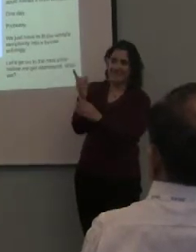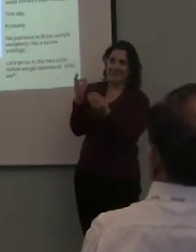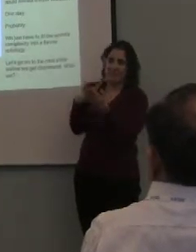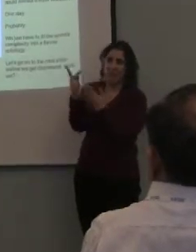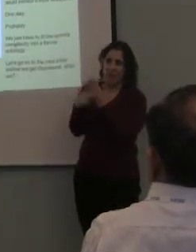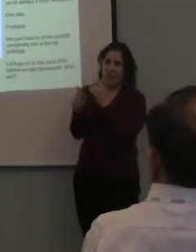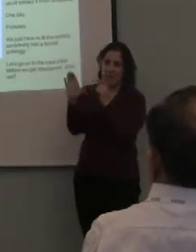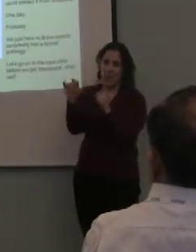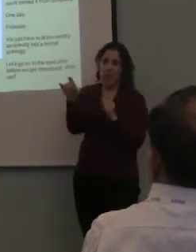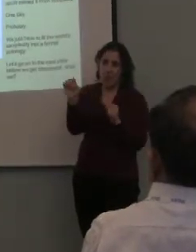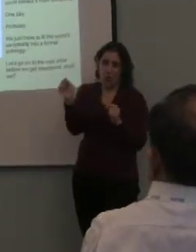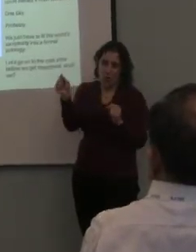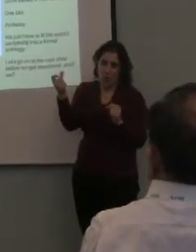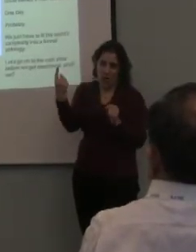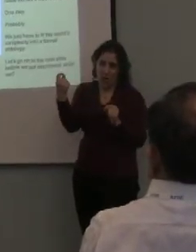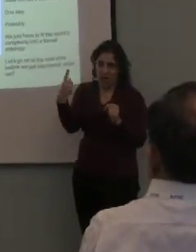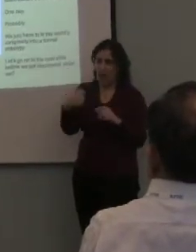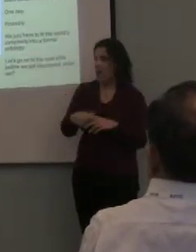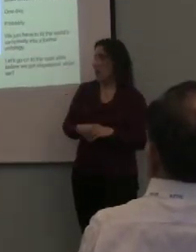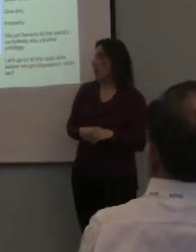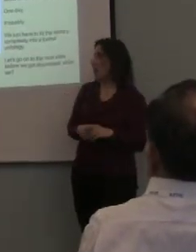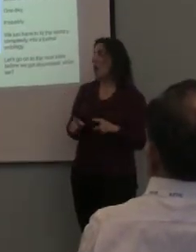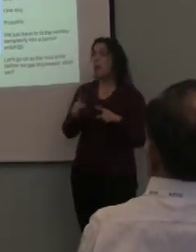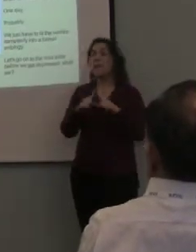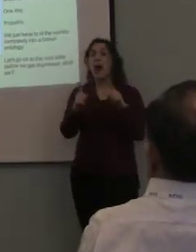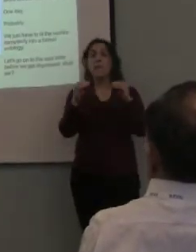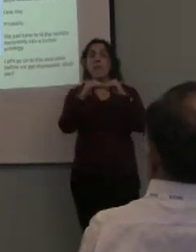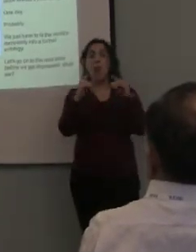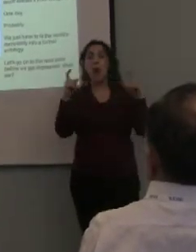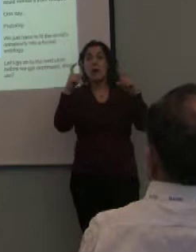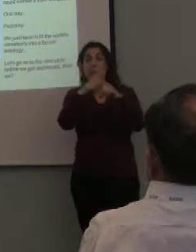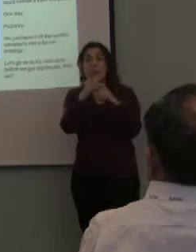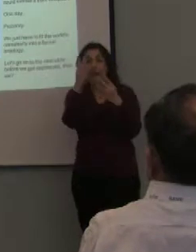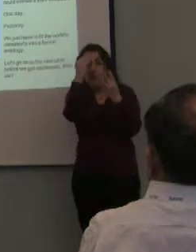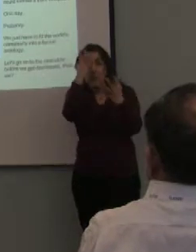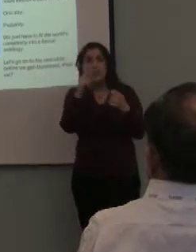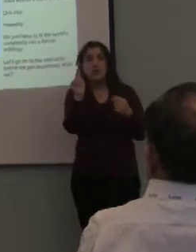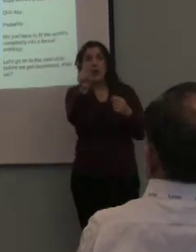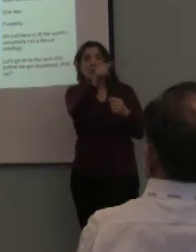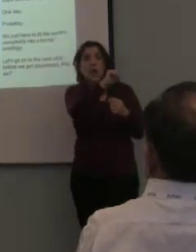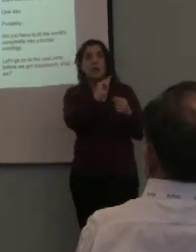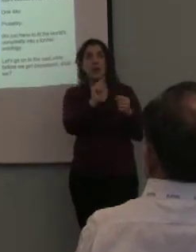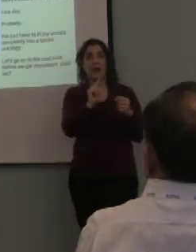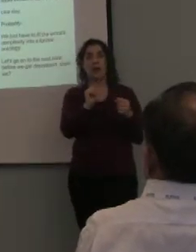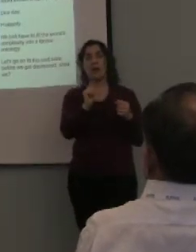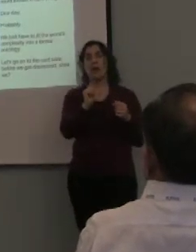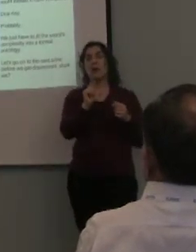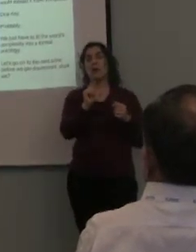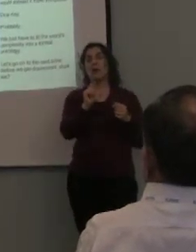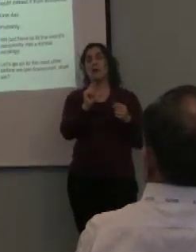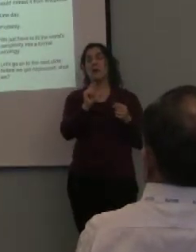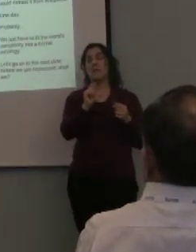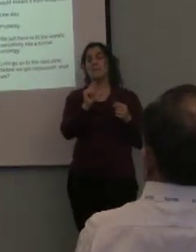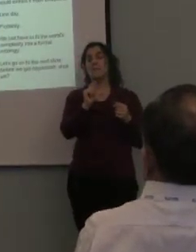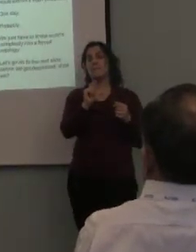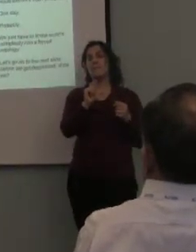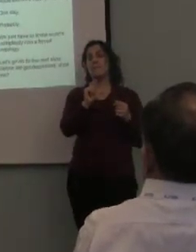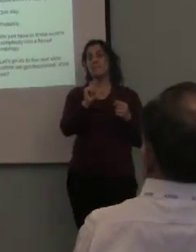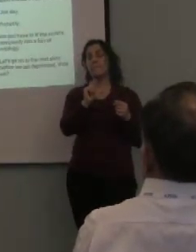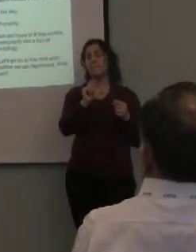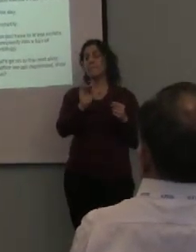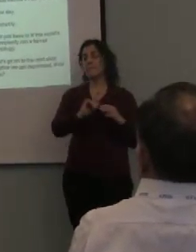of programming. But for the more complicated information, the context that we really need,